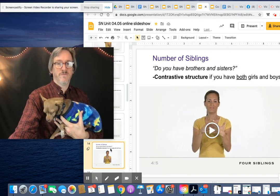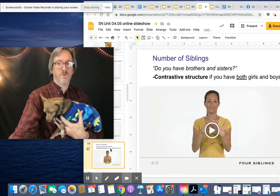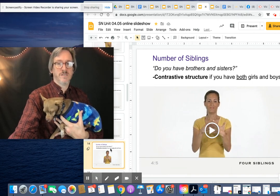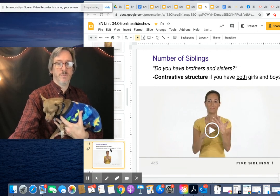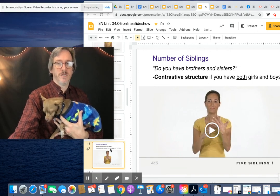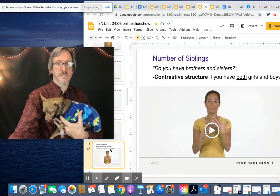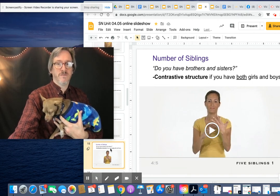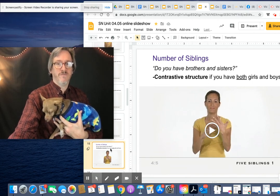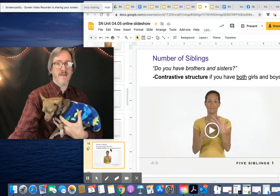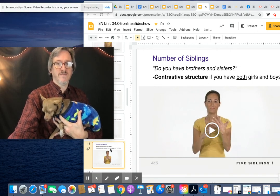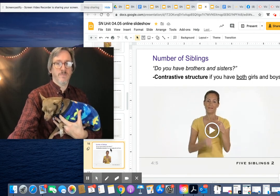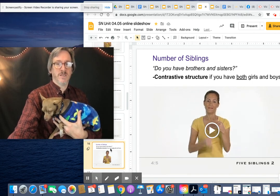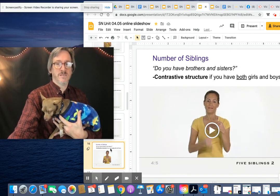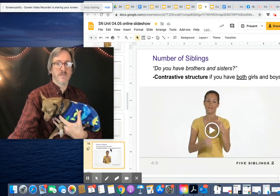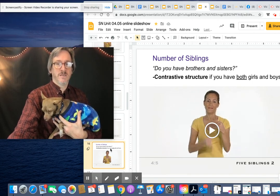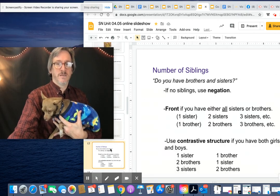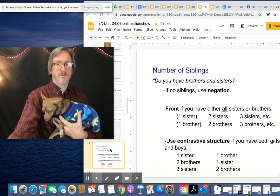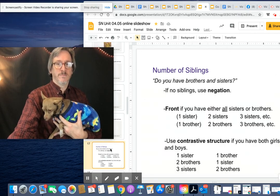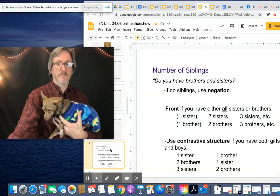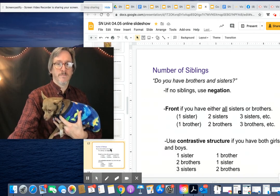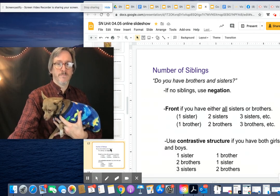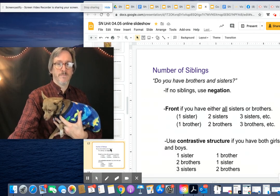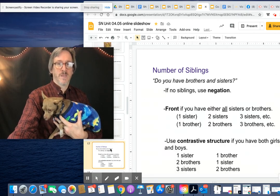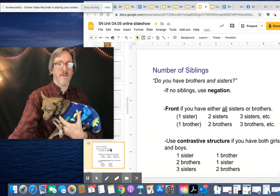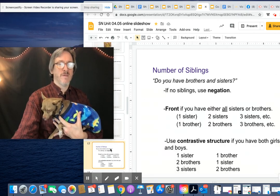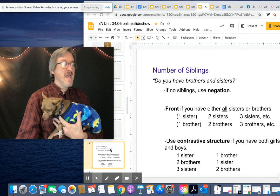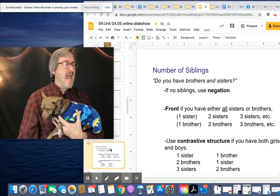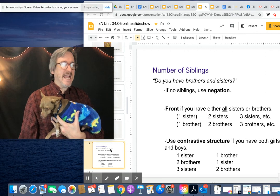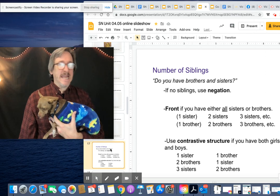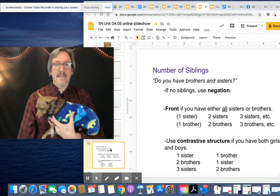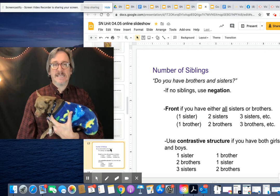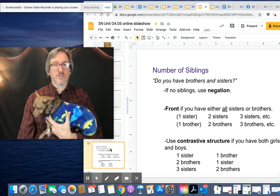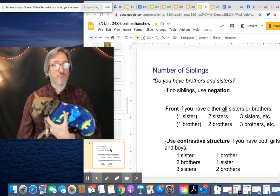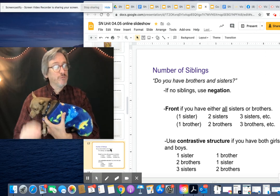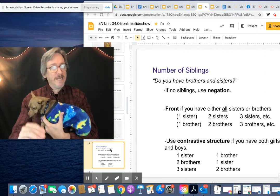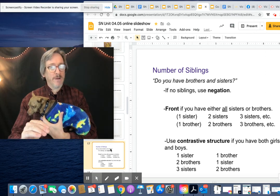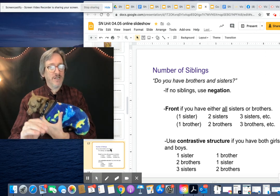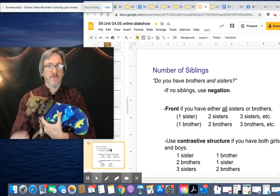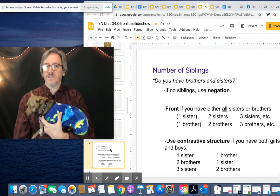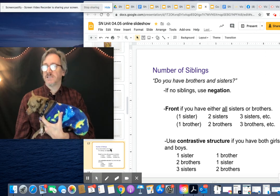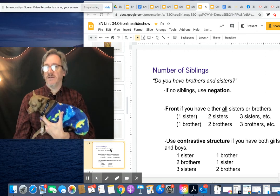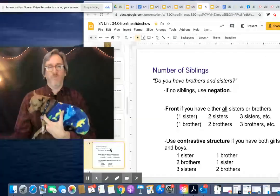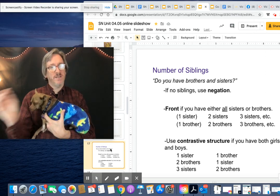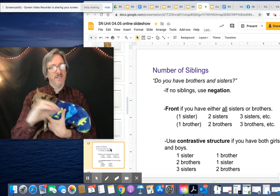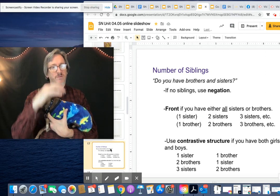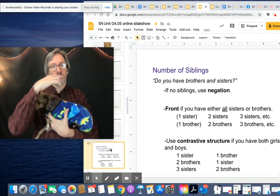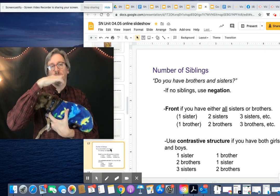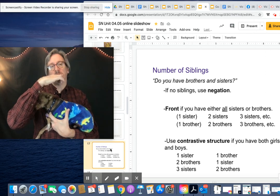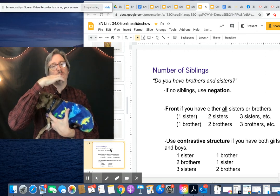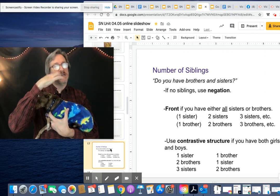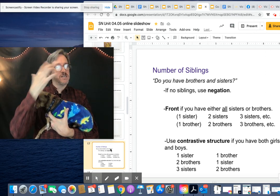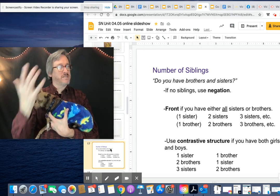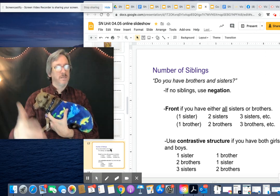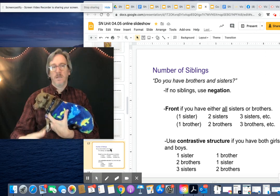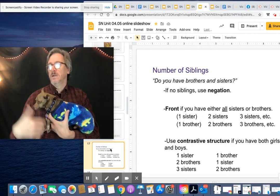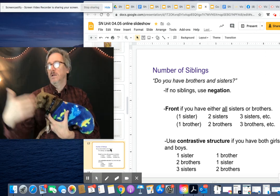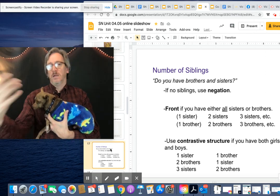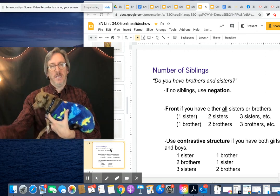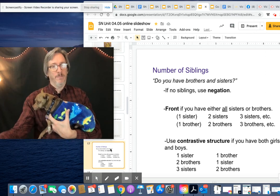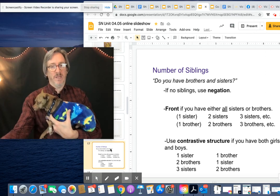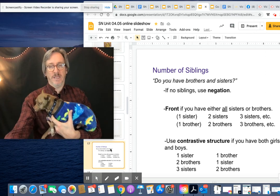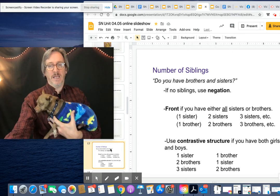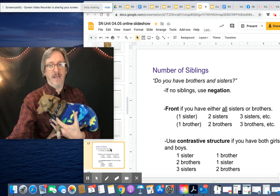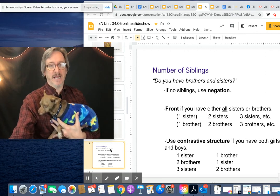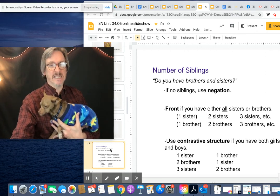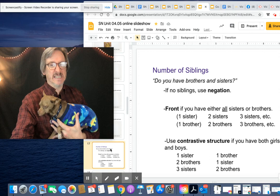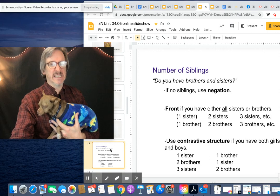siblings, 4 siblings, 5 siblings. Okay. Again, this is a reiteration of the stuff we did before. We just